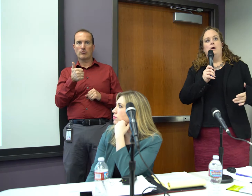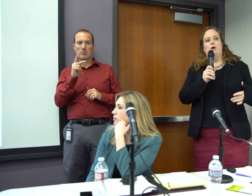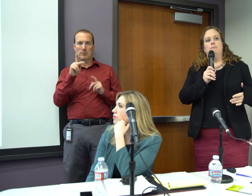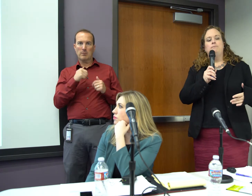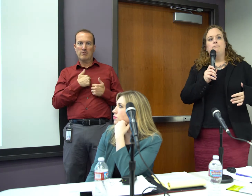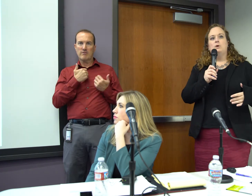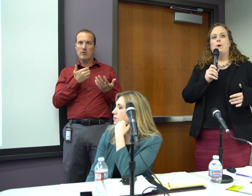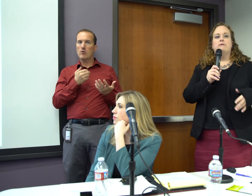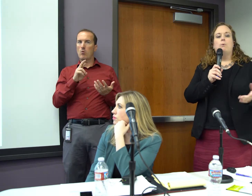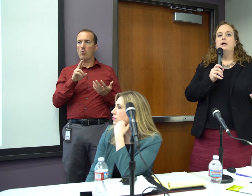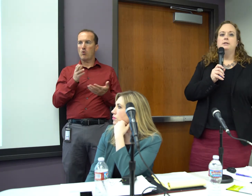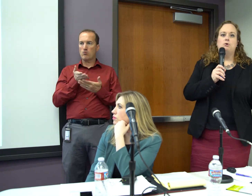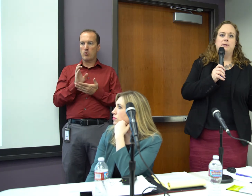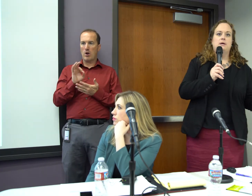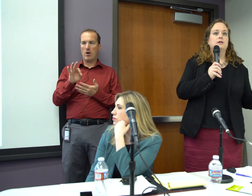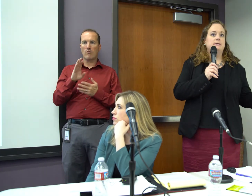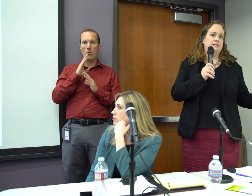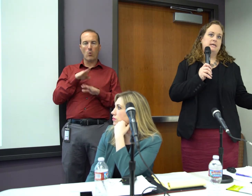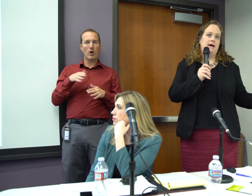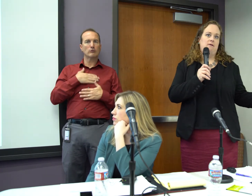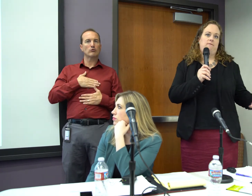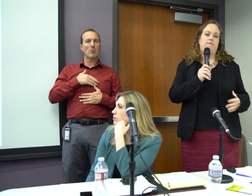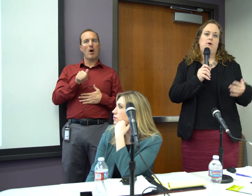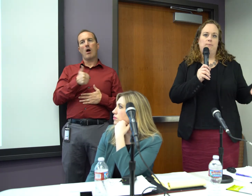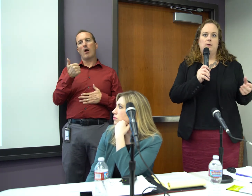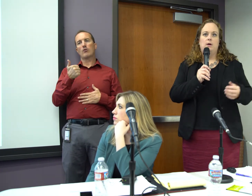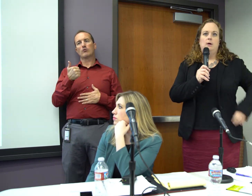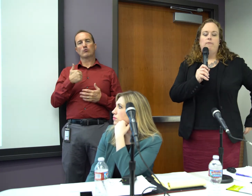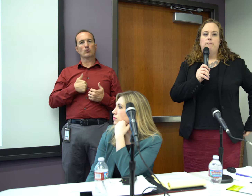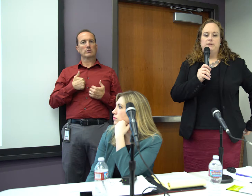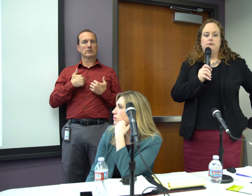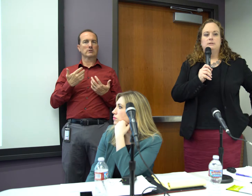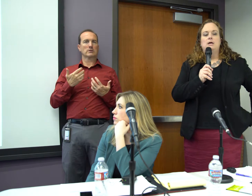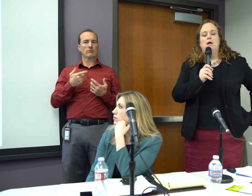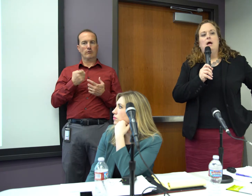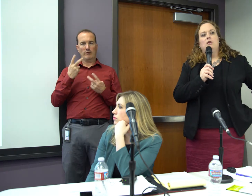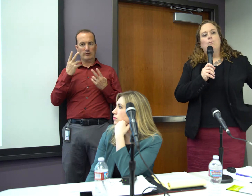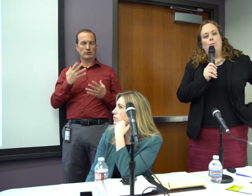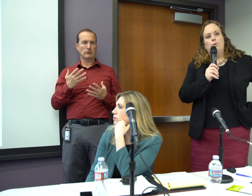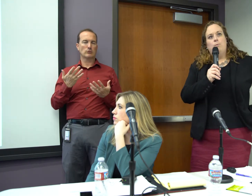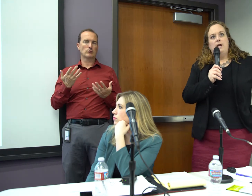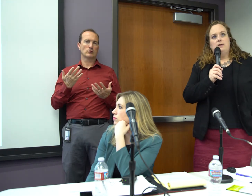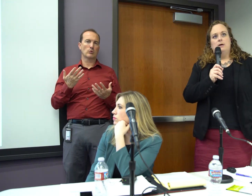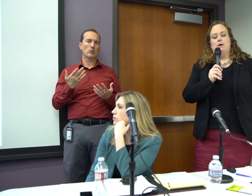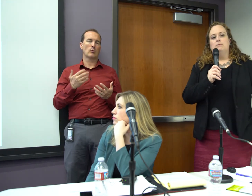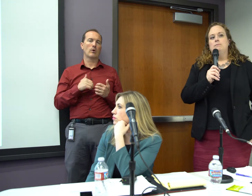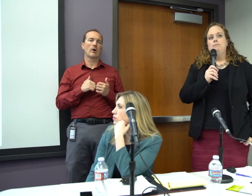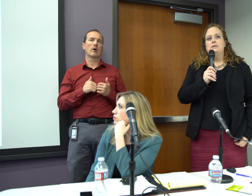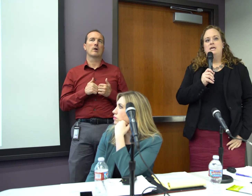about the right of quiet enjoyment that other residents have from visitors? And the way